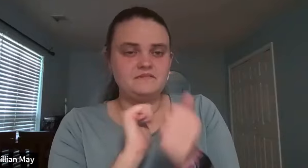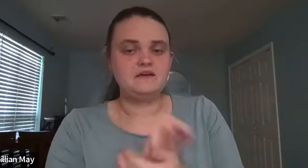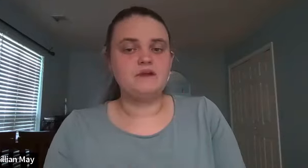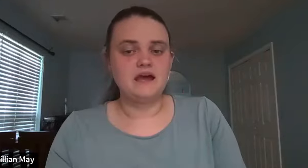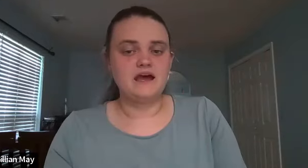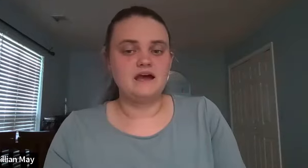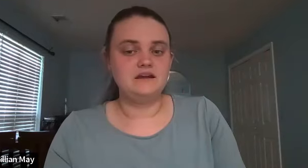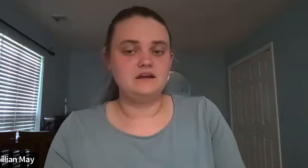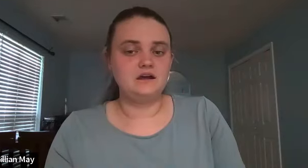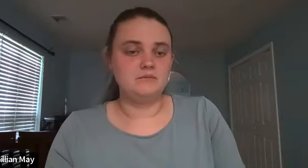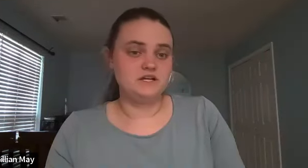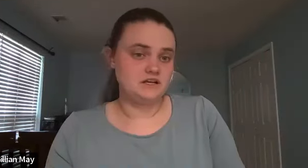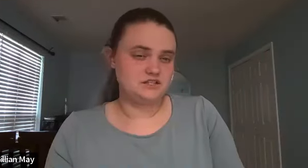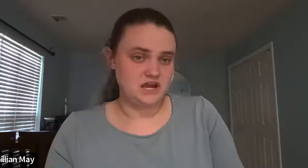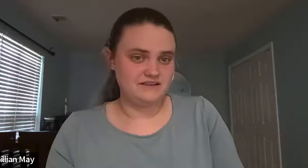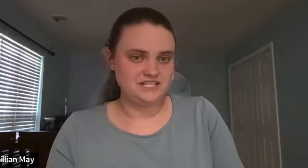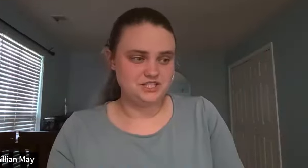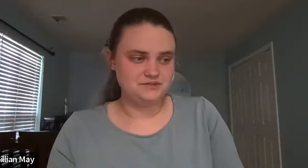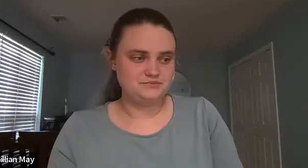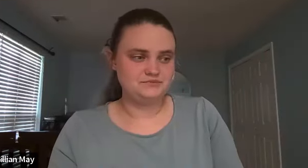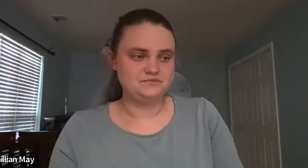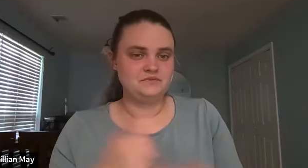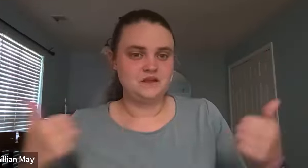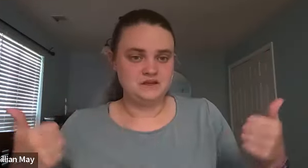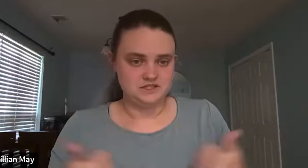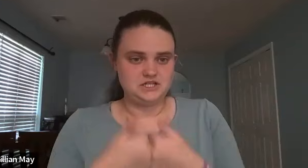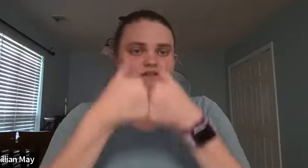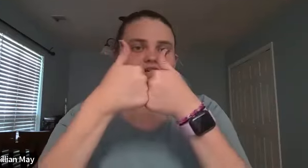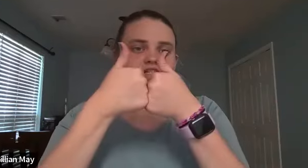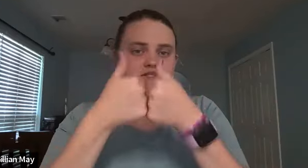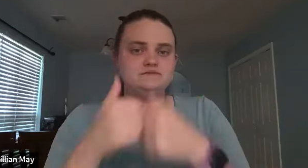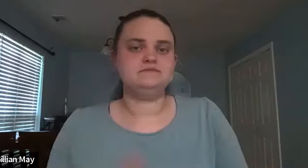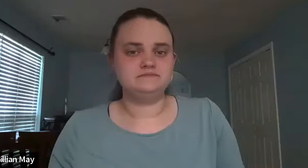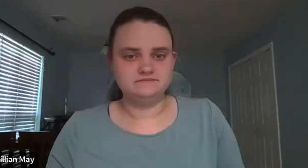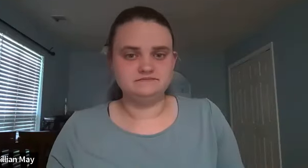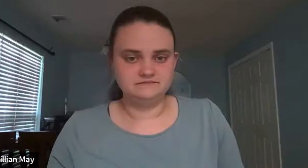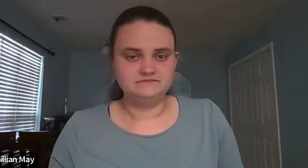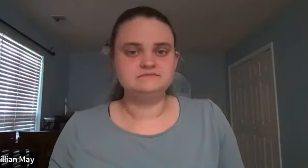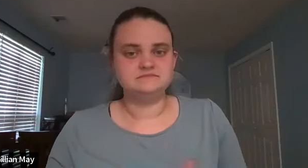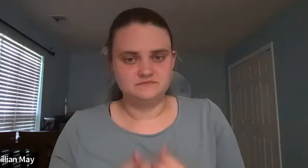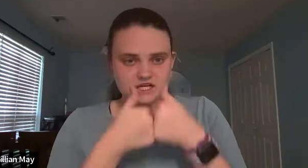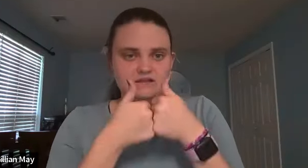Then we had challenge, challenge, mm-hmm.